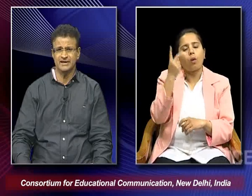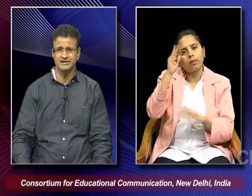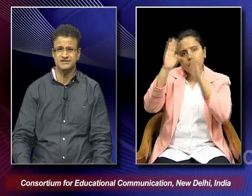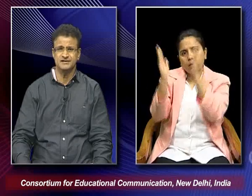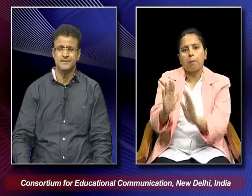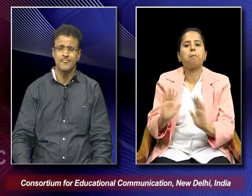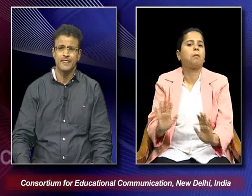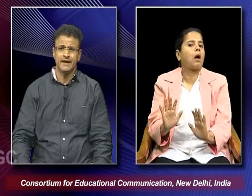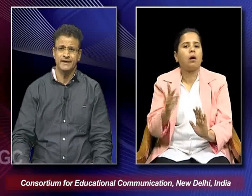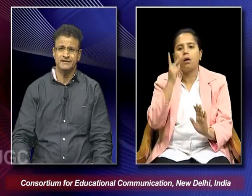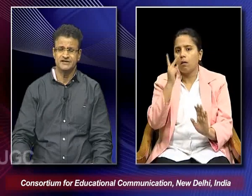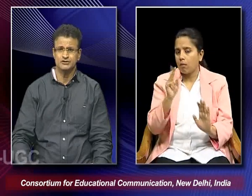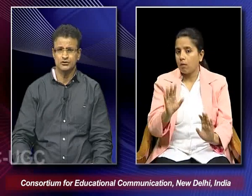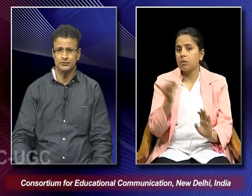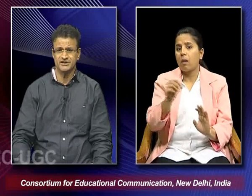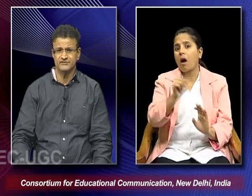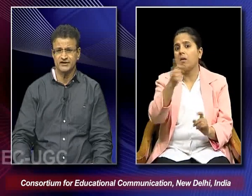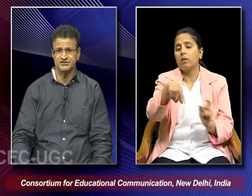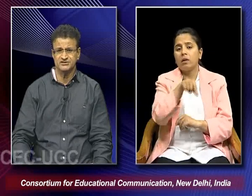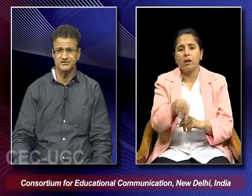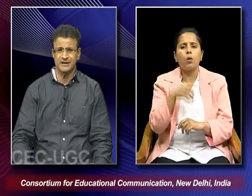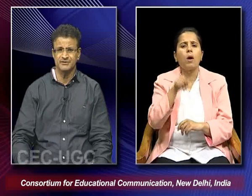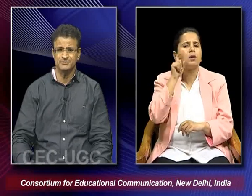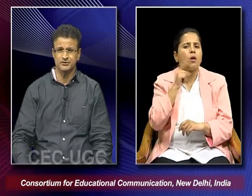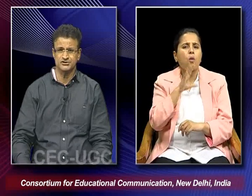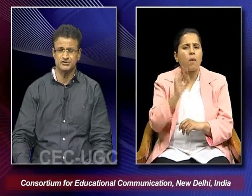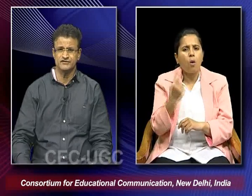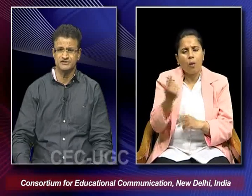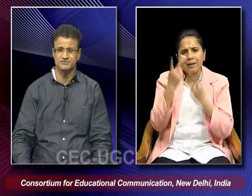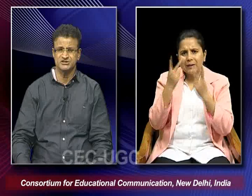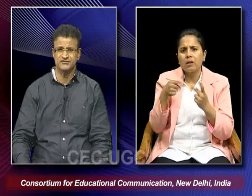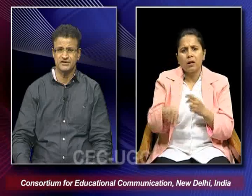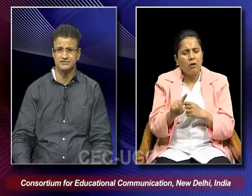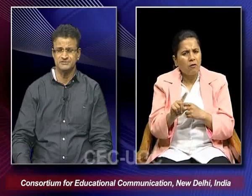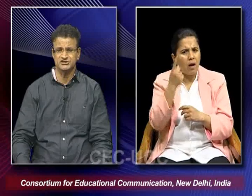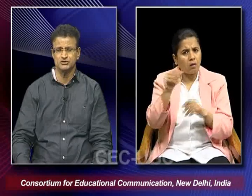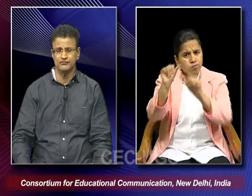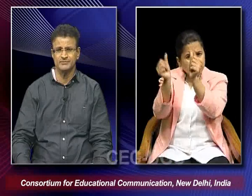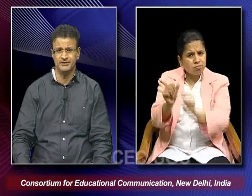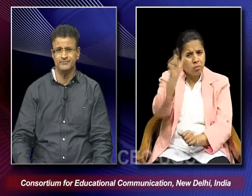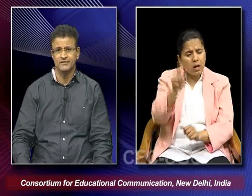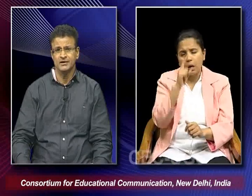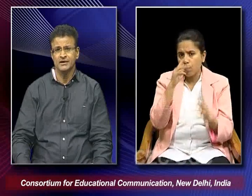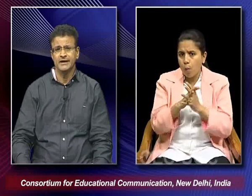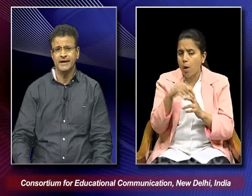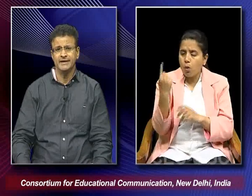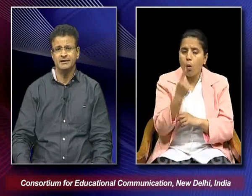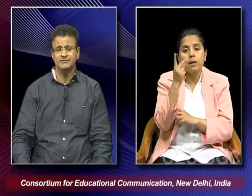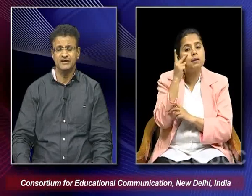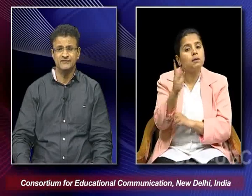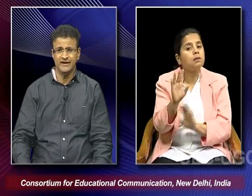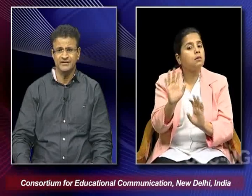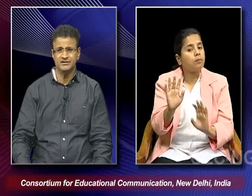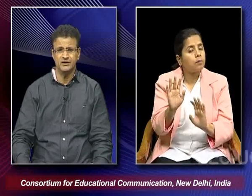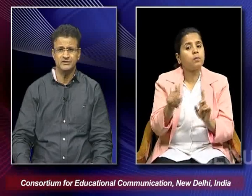someone else, and the sexual objectification is the primary process of the subjection of women. And